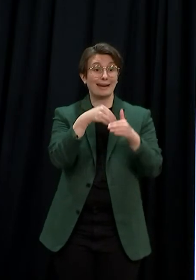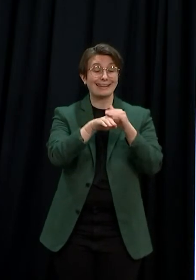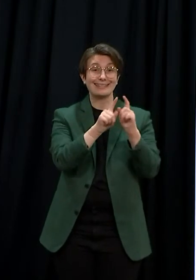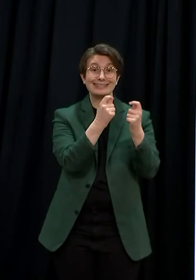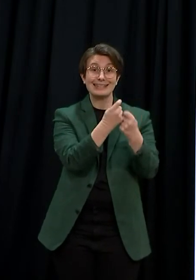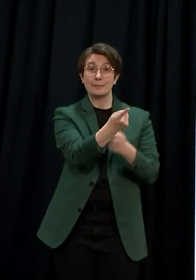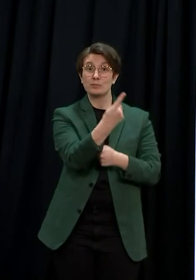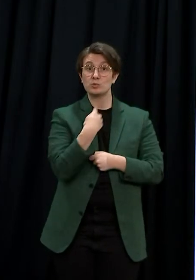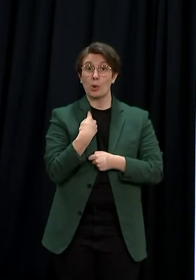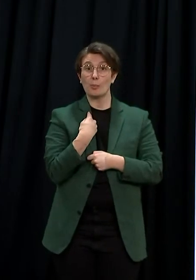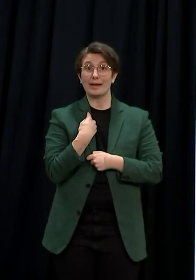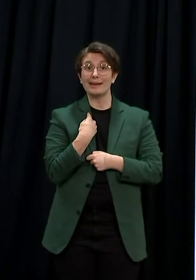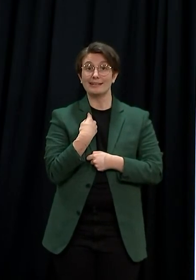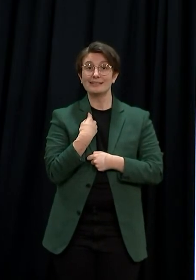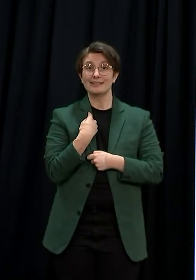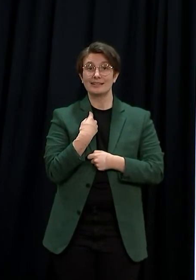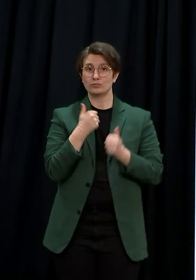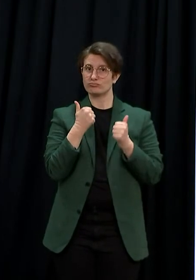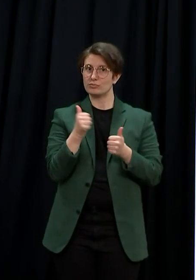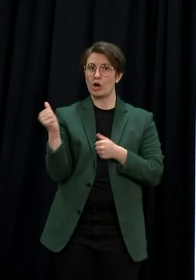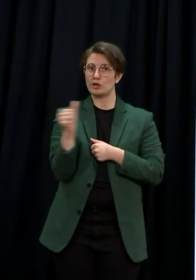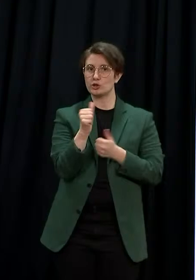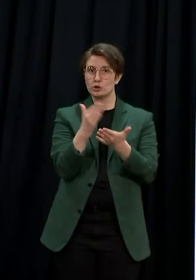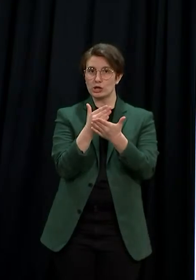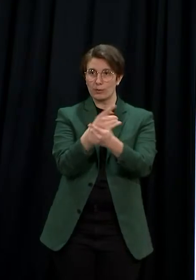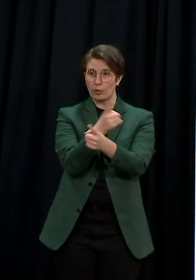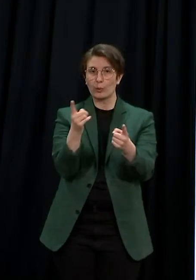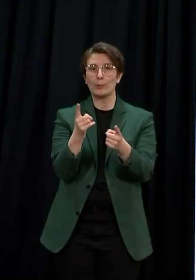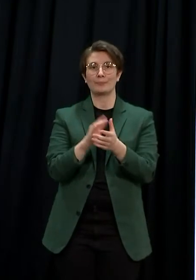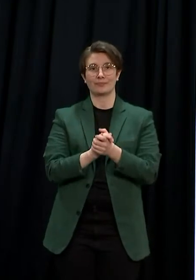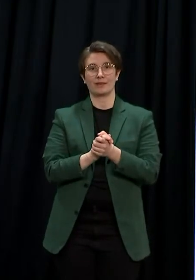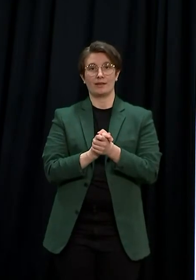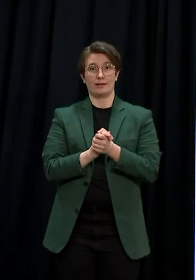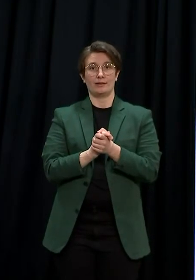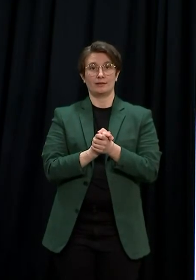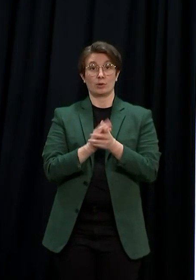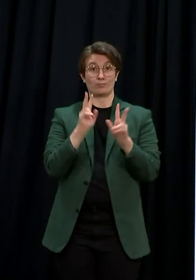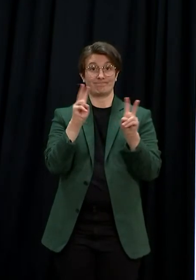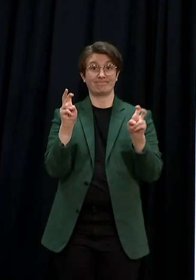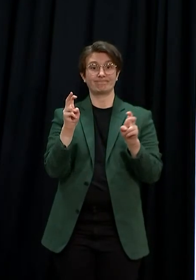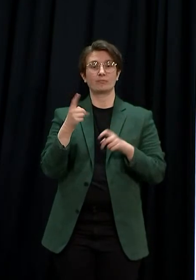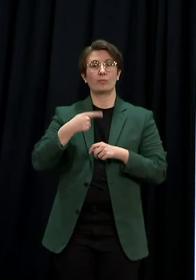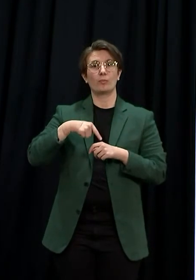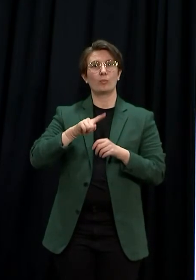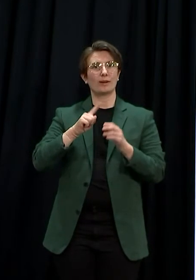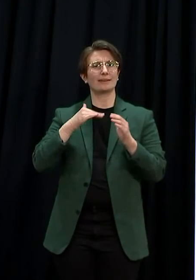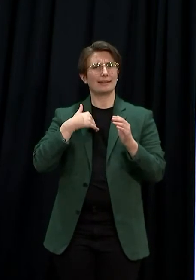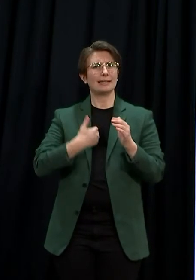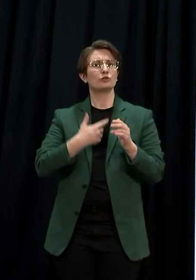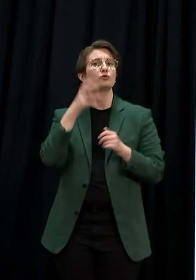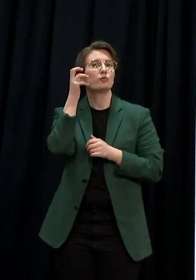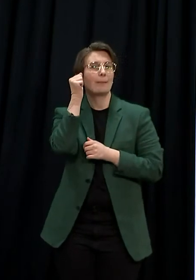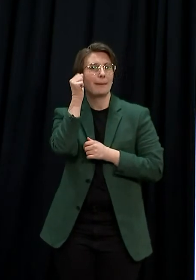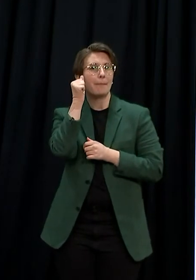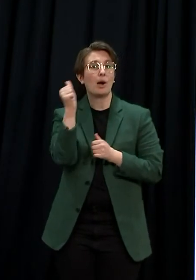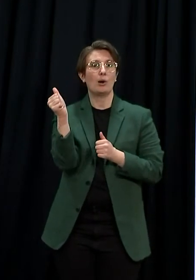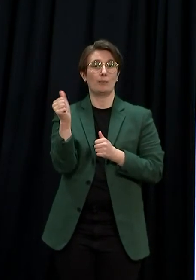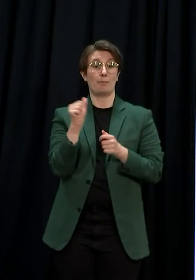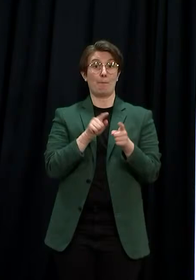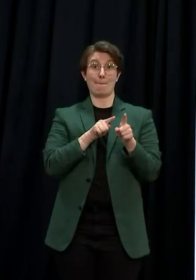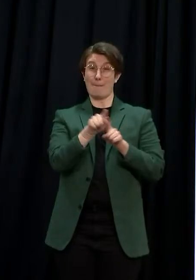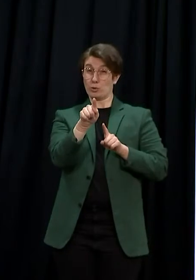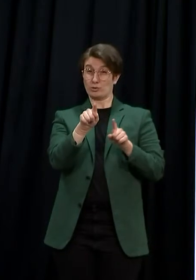you in Auckland. They said that we have to remember we still know where the vast majority of our cases are coming